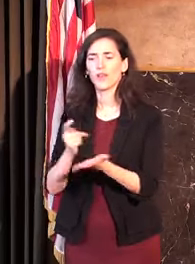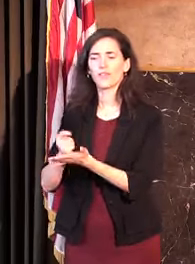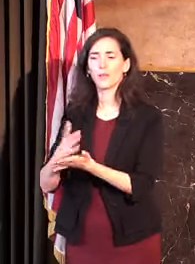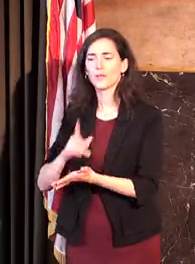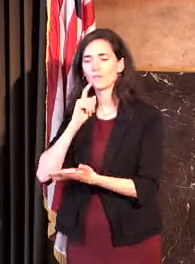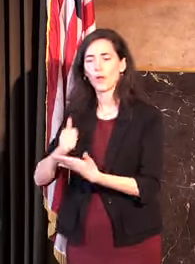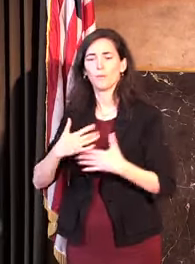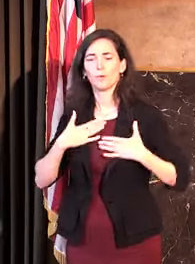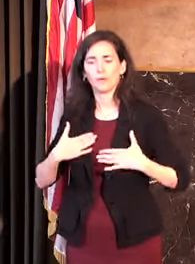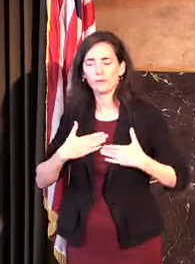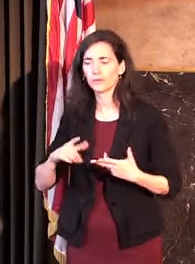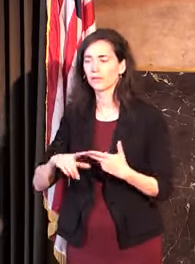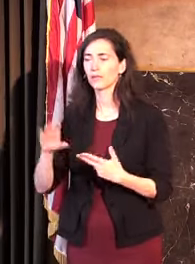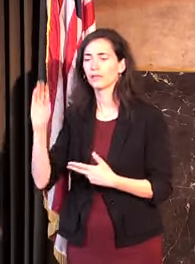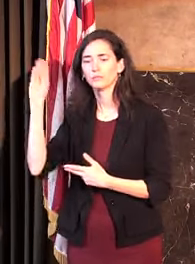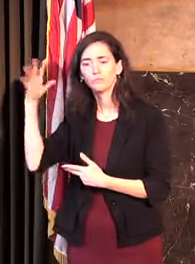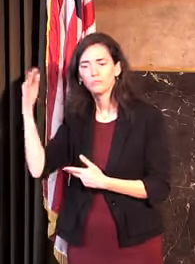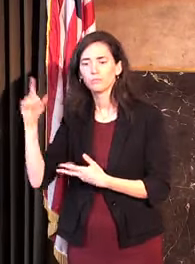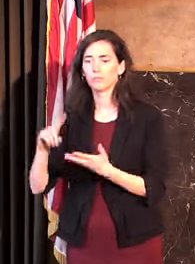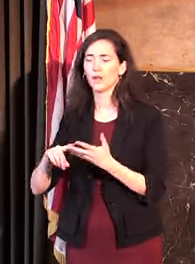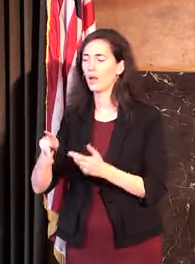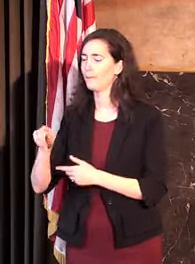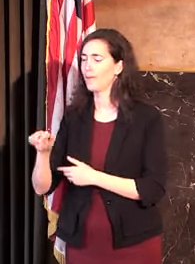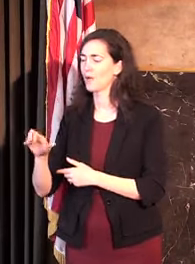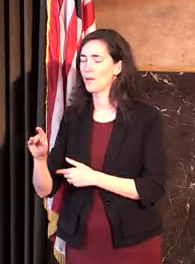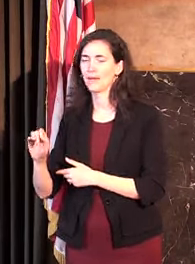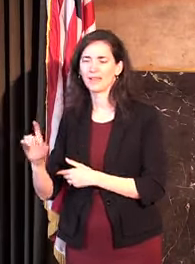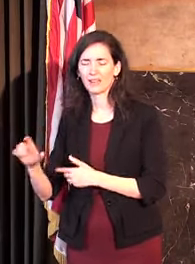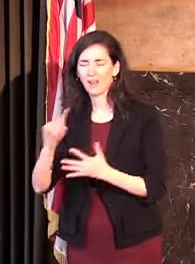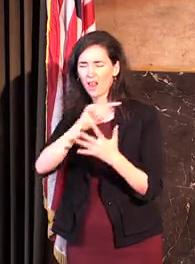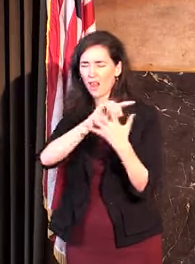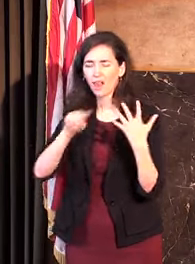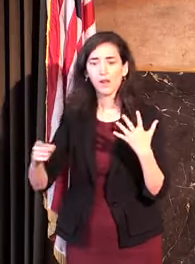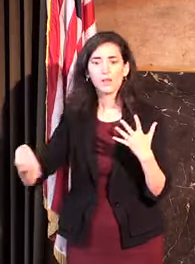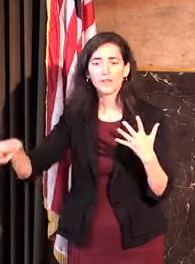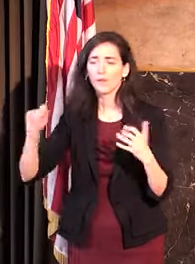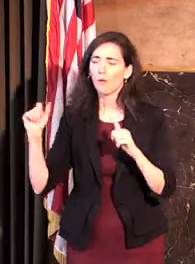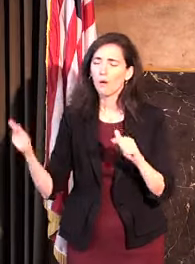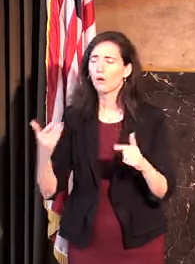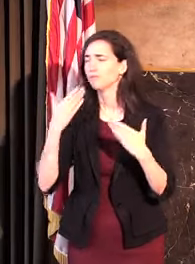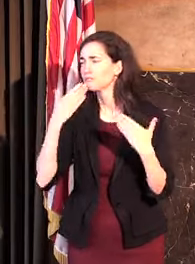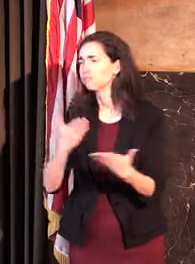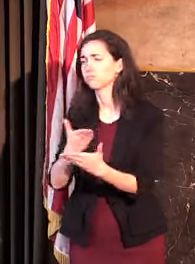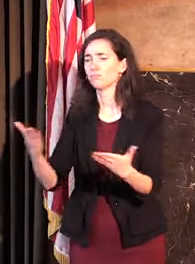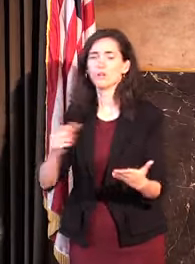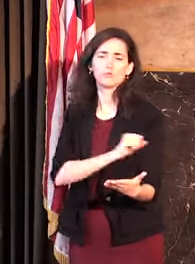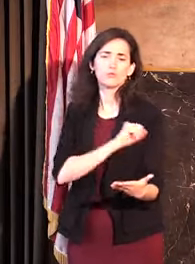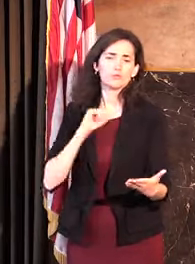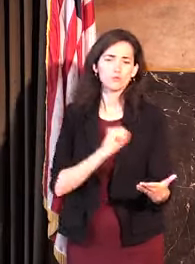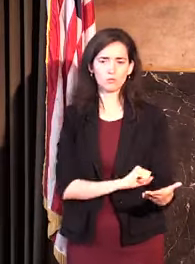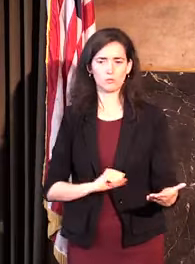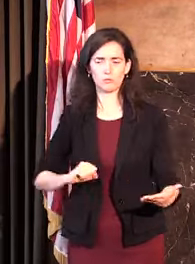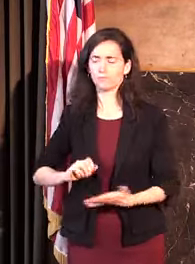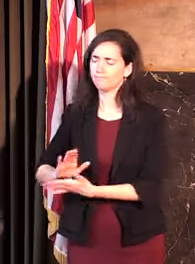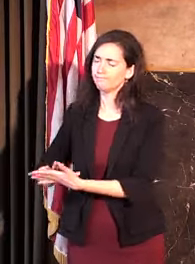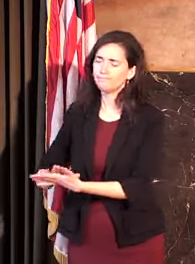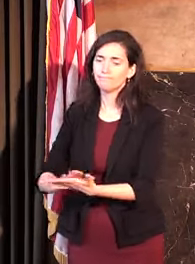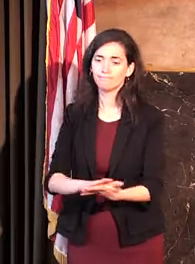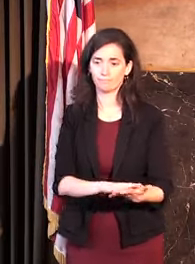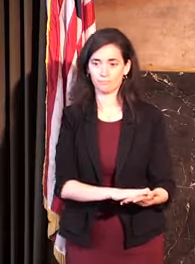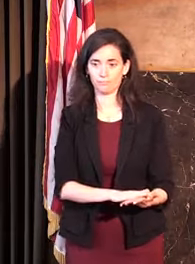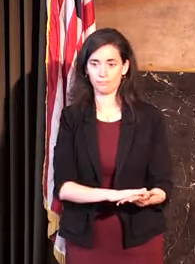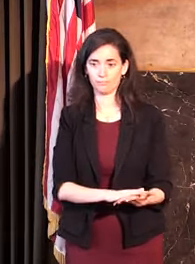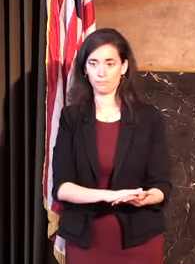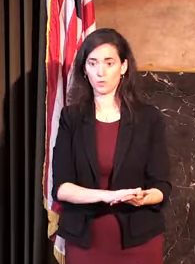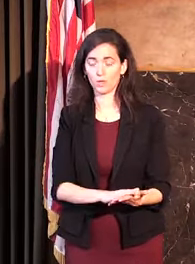EMT, paramedics. They have been truly heroic. That's another reason to do what we can now so that we don't go back